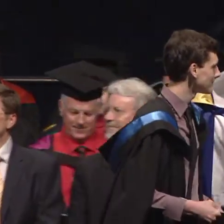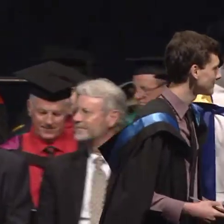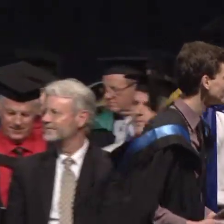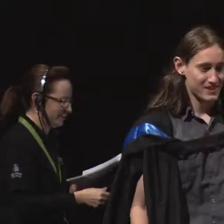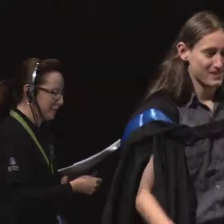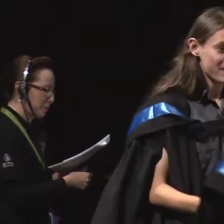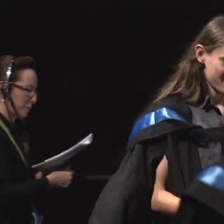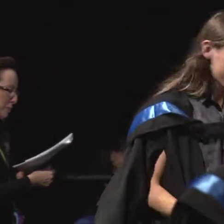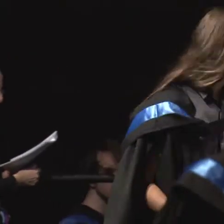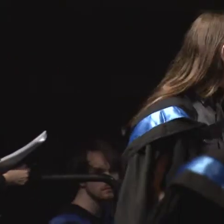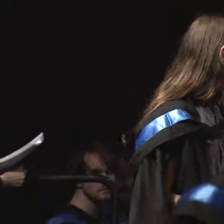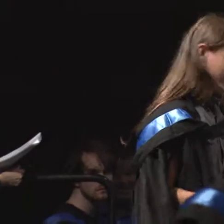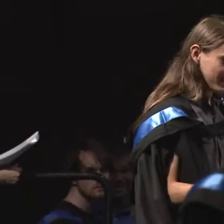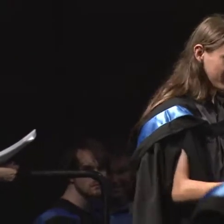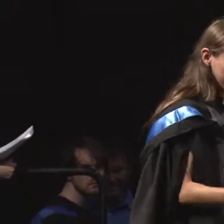Nikola Mulatilovic.